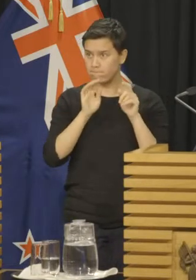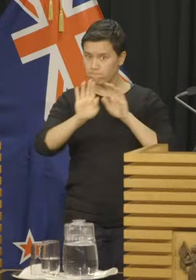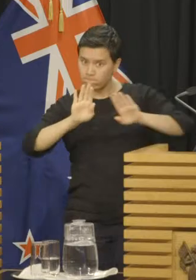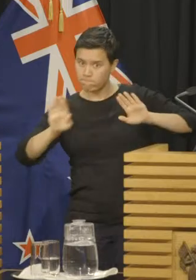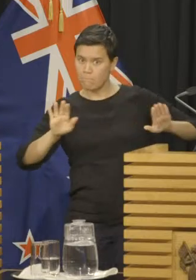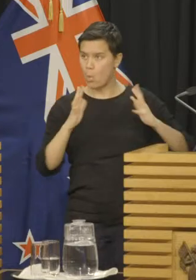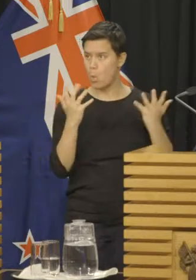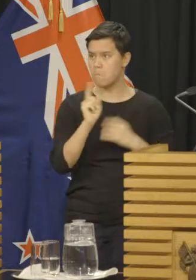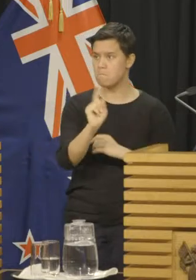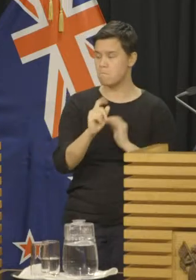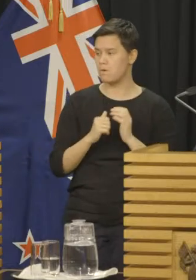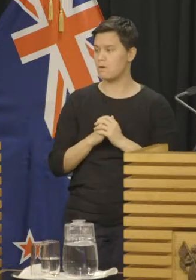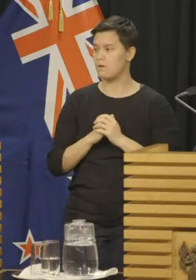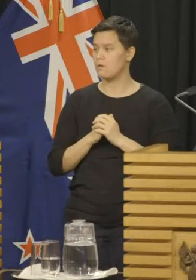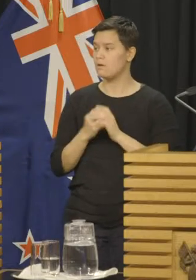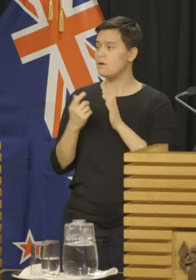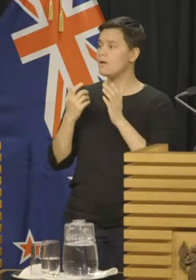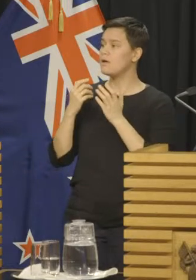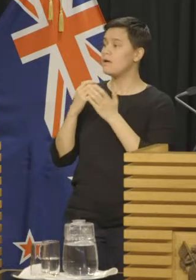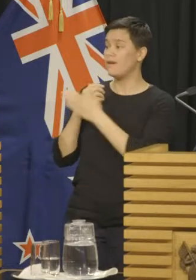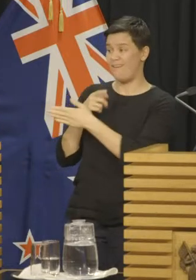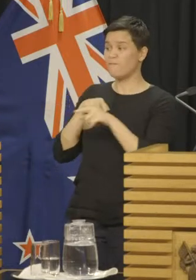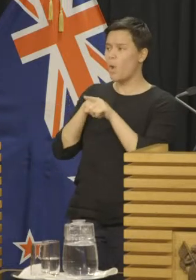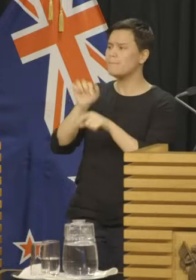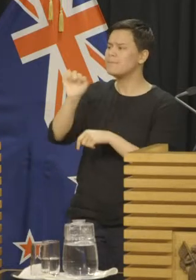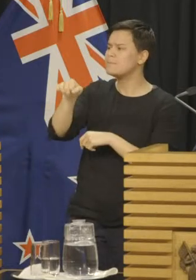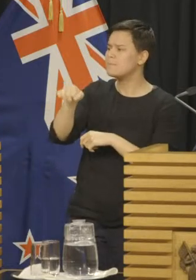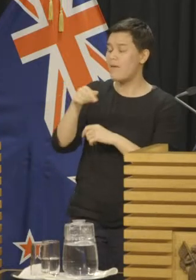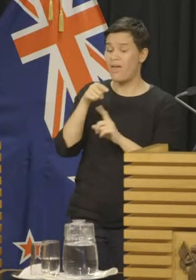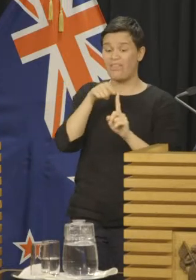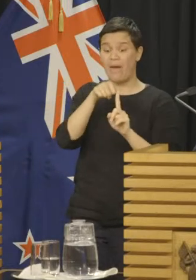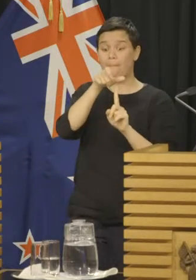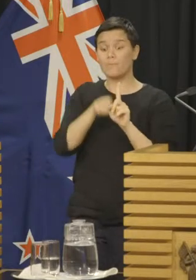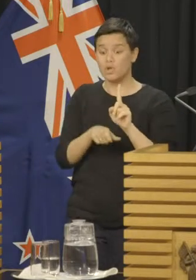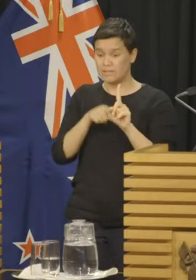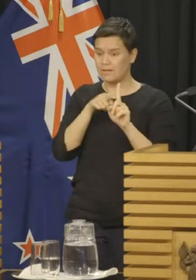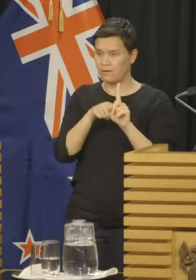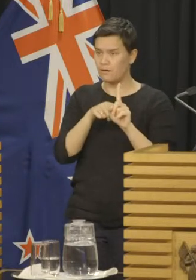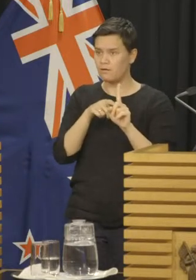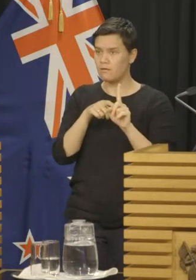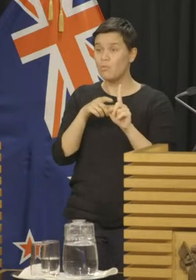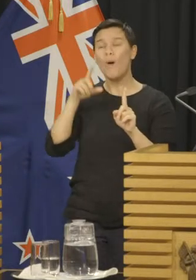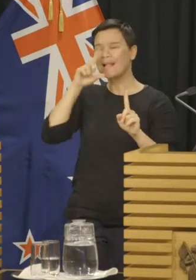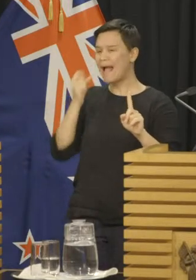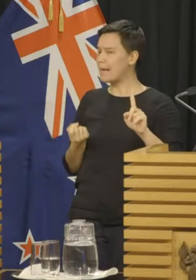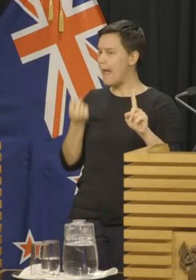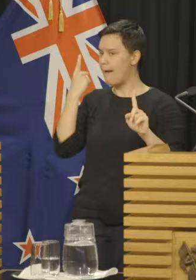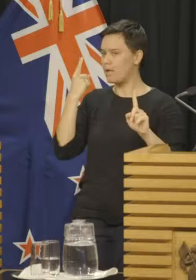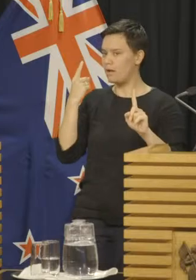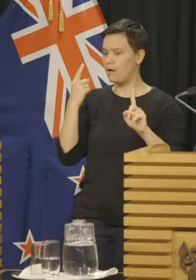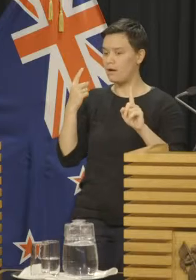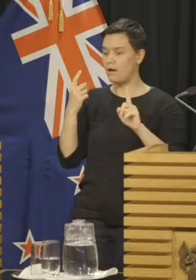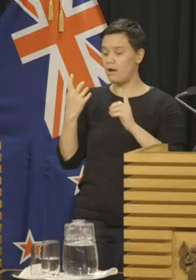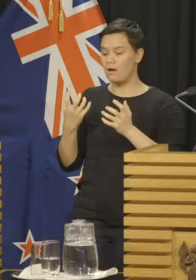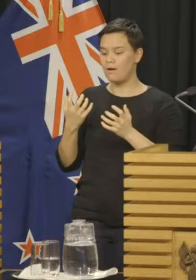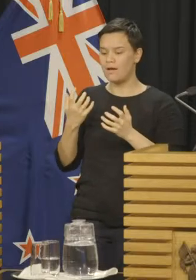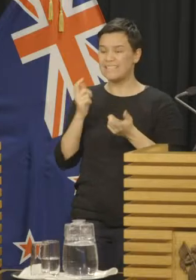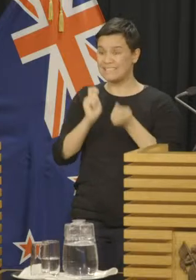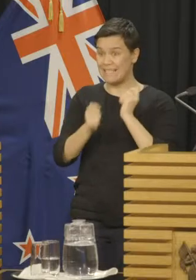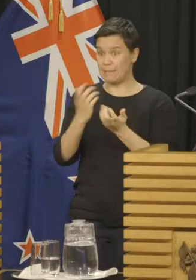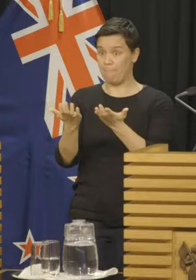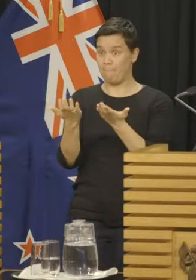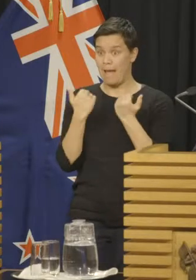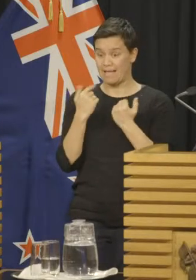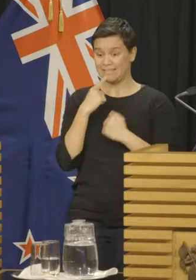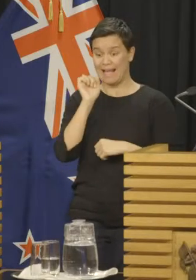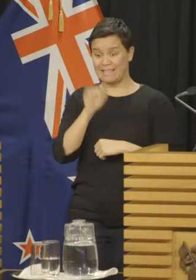we have had a false positive before. We're also aware that the individual in question did spend before returning to New Zealand, did spend several